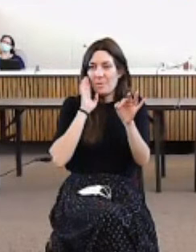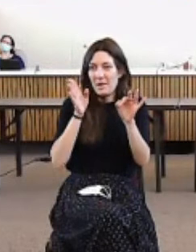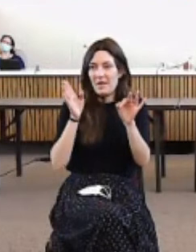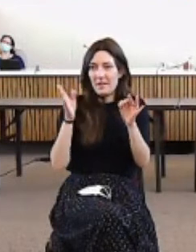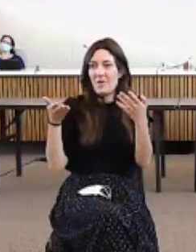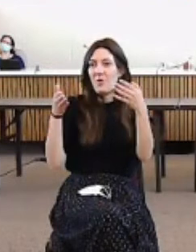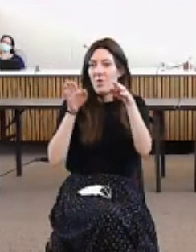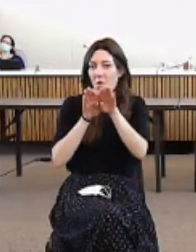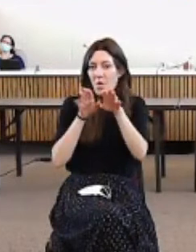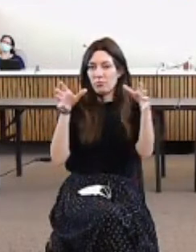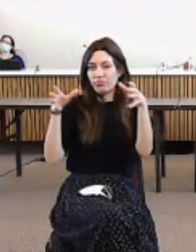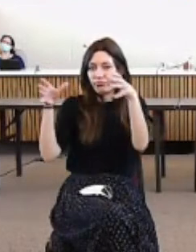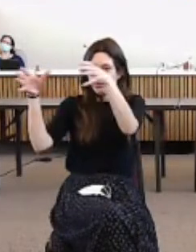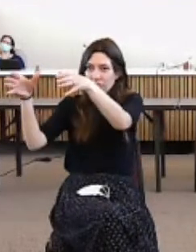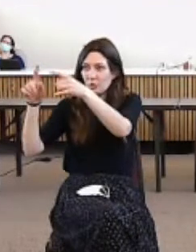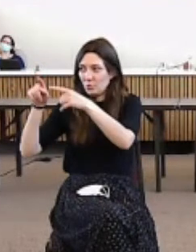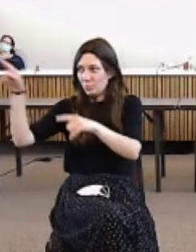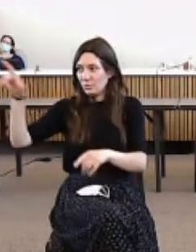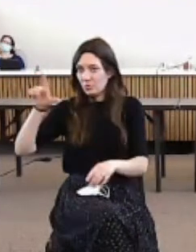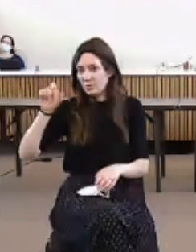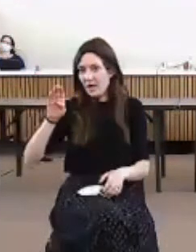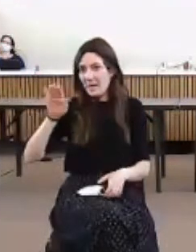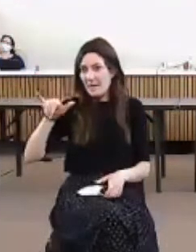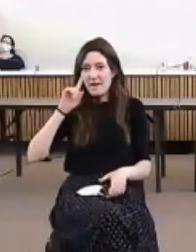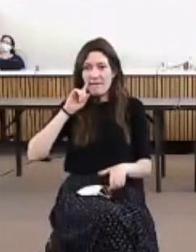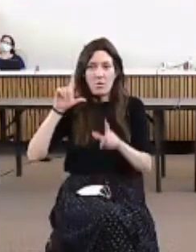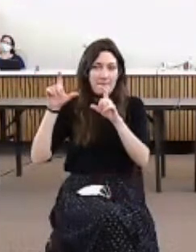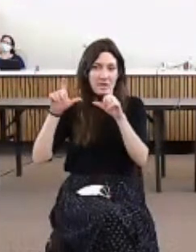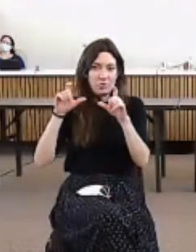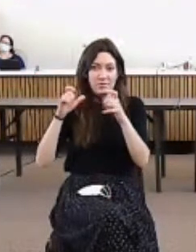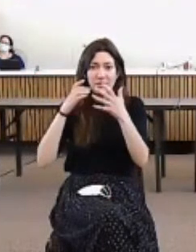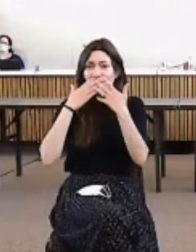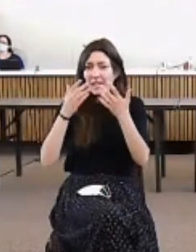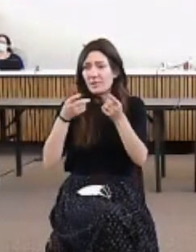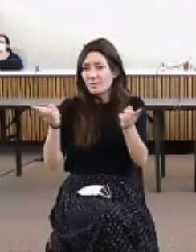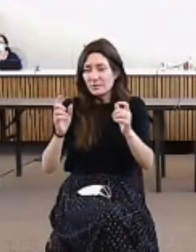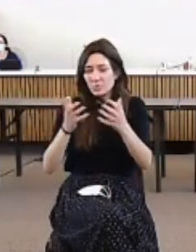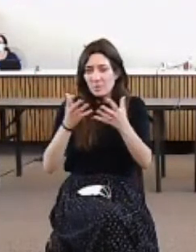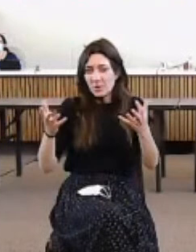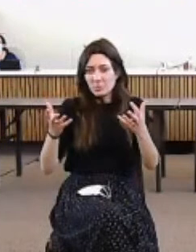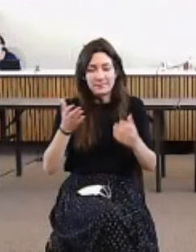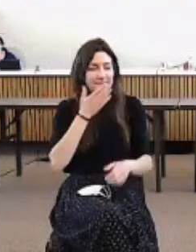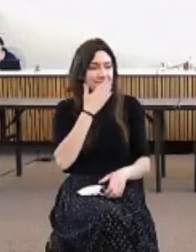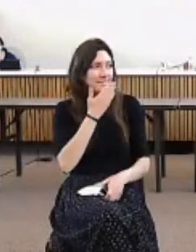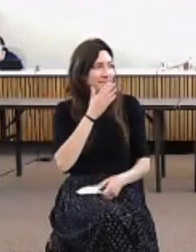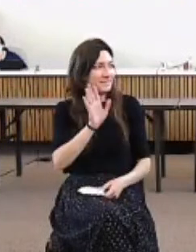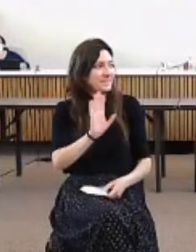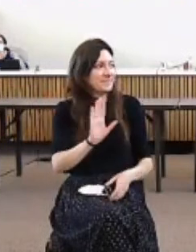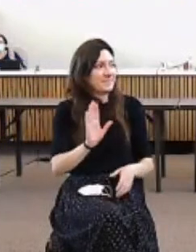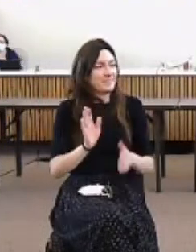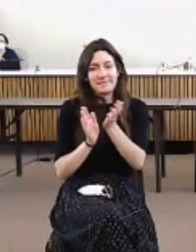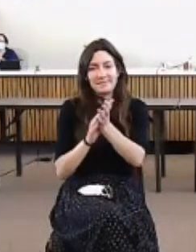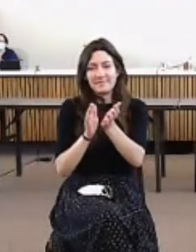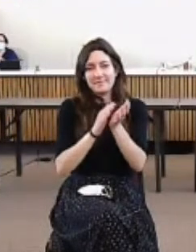to the lobby so we can take some photographs. Thank you so much. Thank Very you. much, Thank you. everybody. Thank